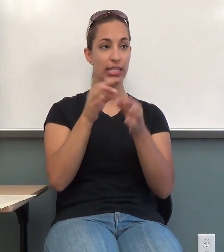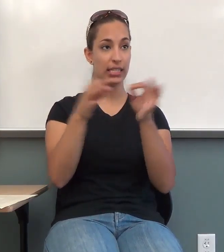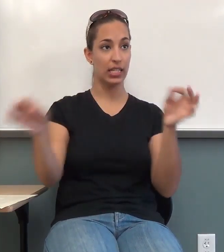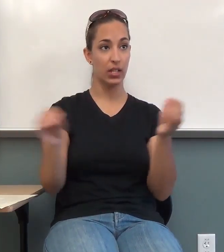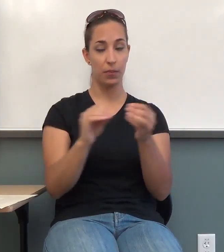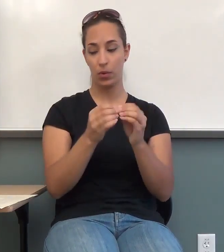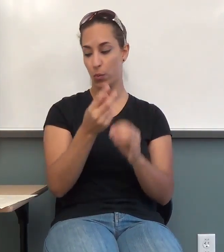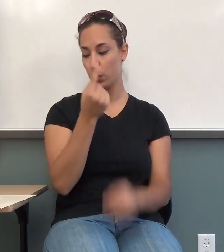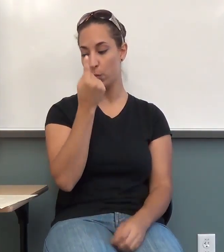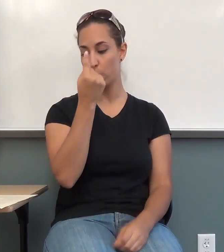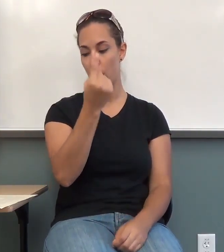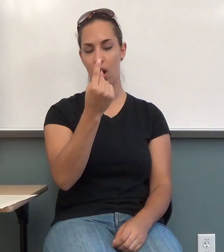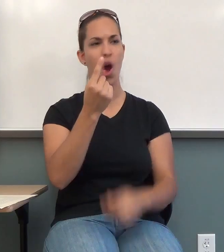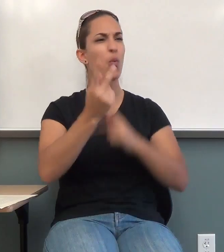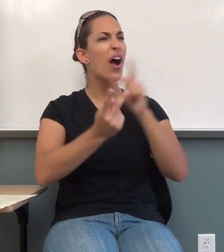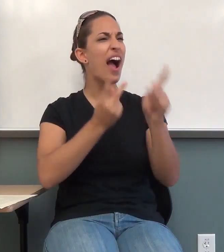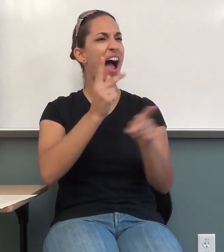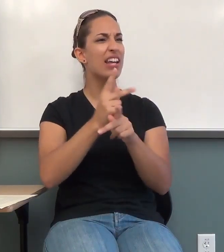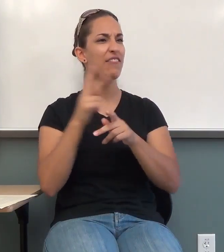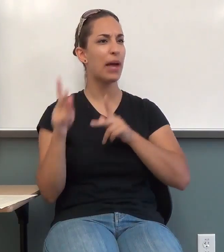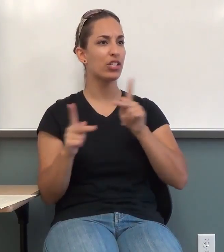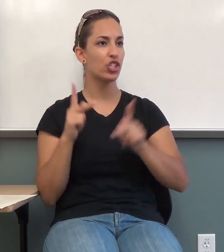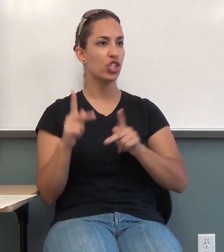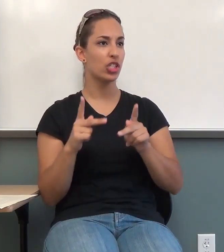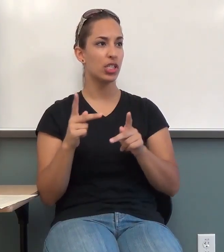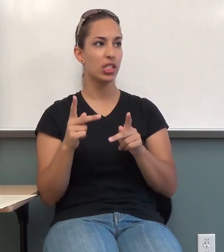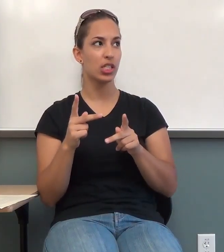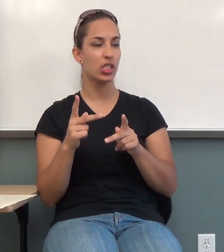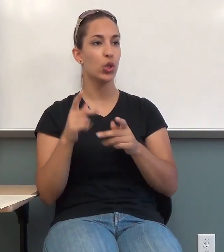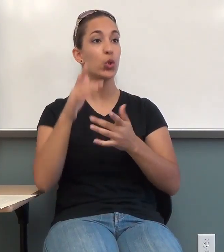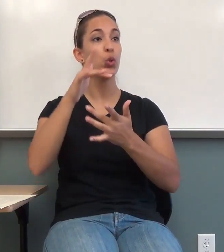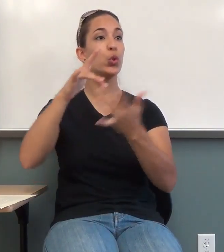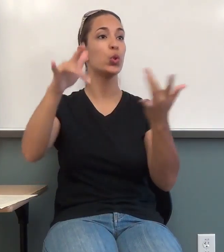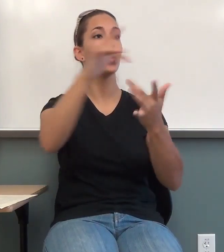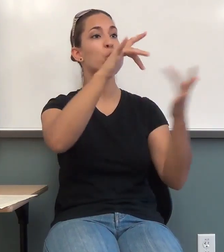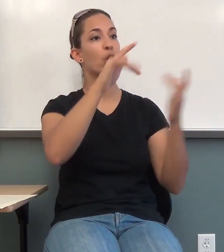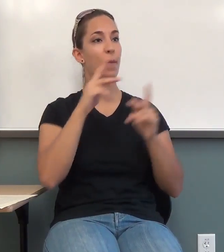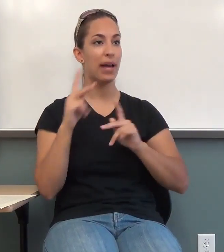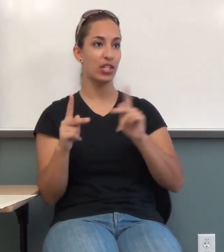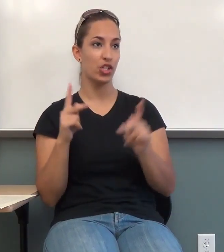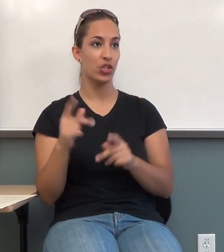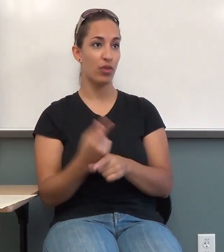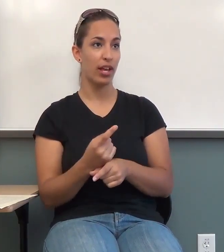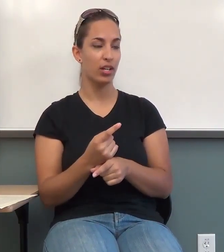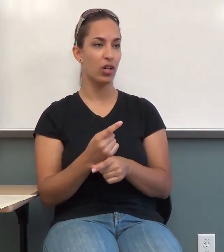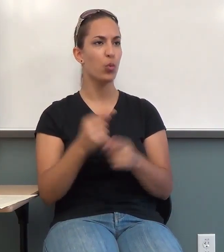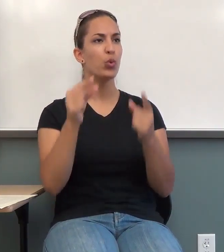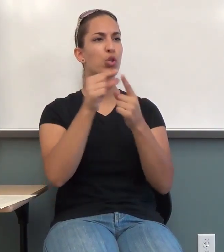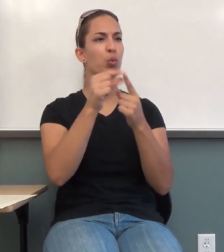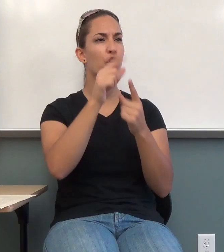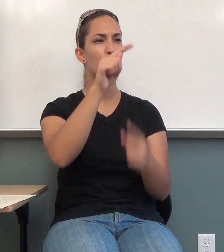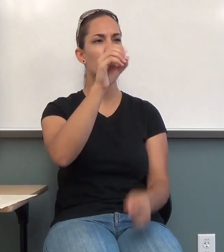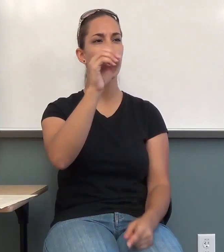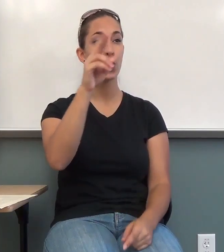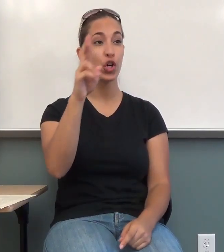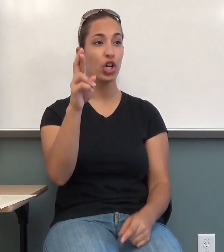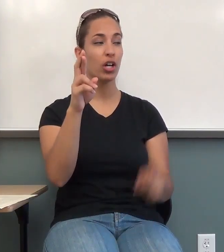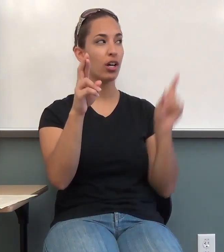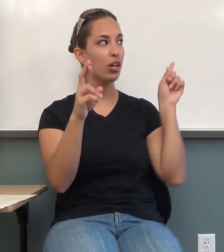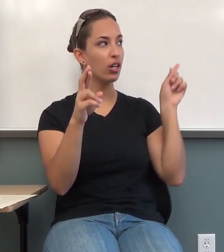what kind of passengers? Tour passengers. What's the word tour in this case? What's it being